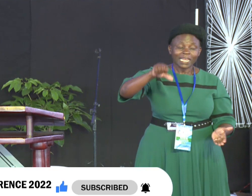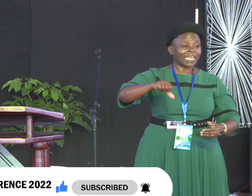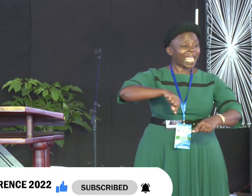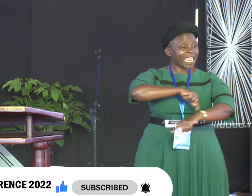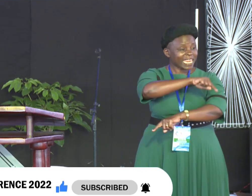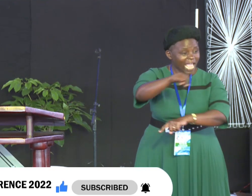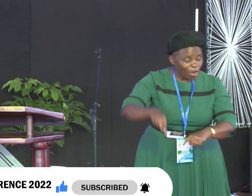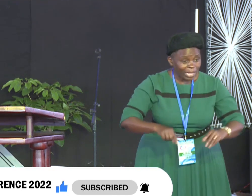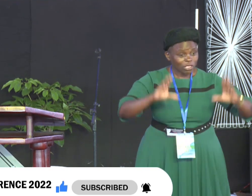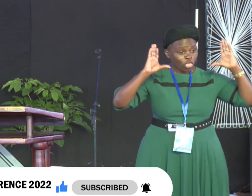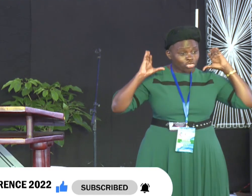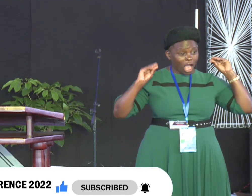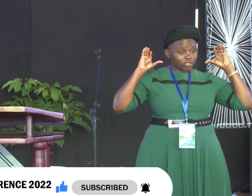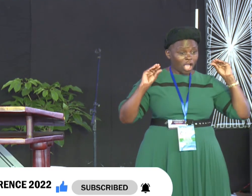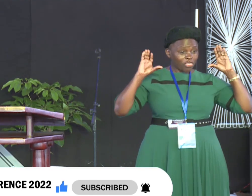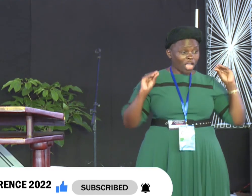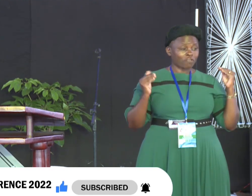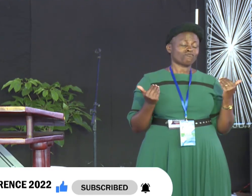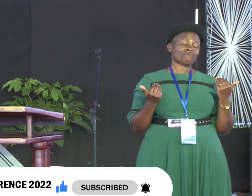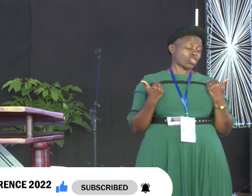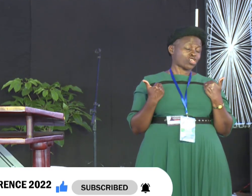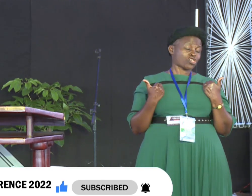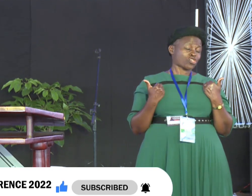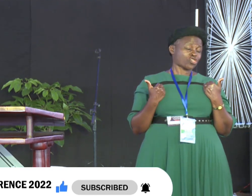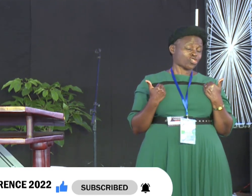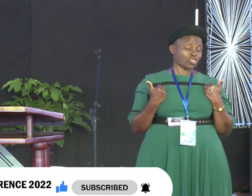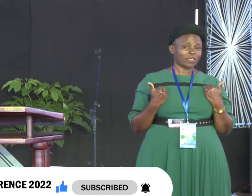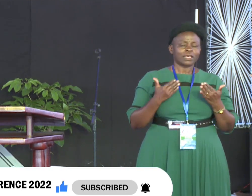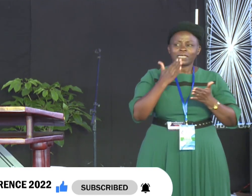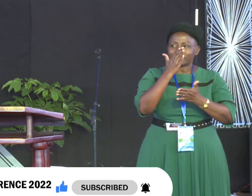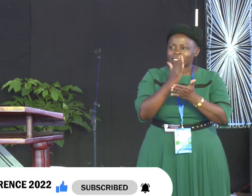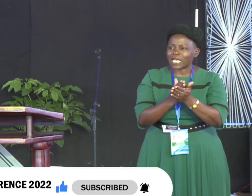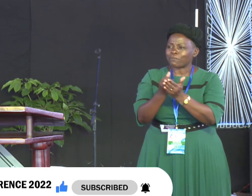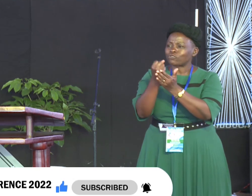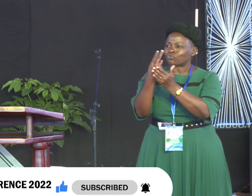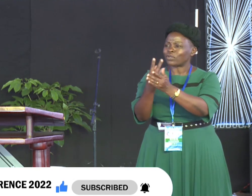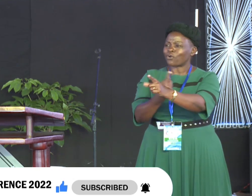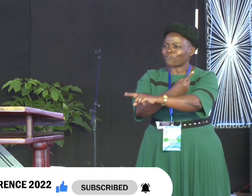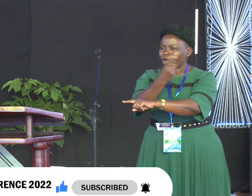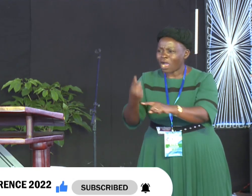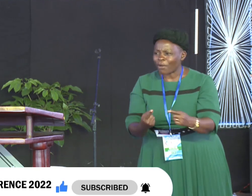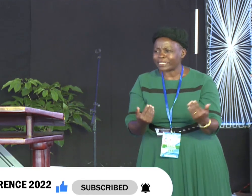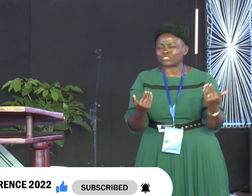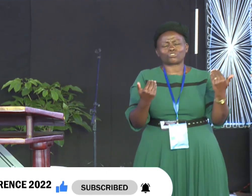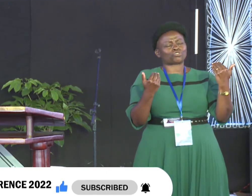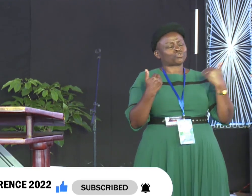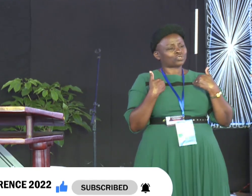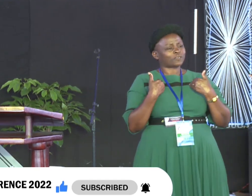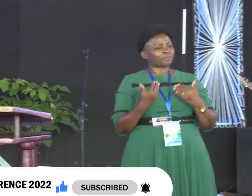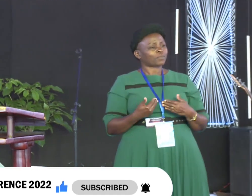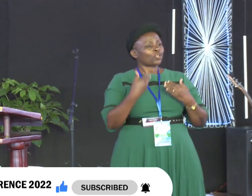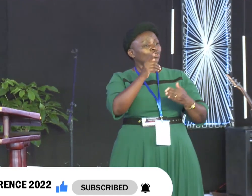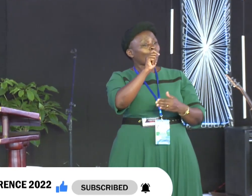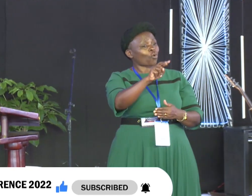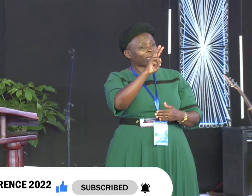9 hours kumufaliso. Esawa mwenda nozi wa mufaliso. Abalesawa kumi na bili. Others 12 hours. No wa TV